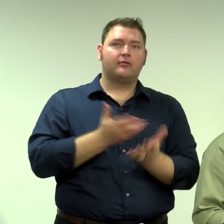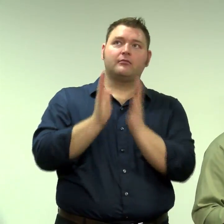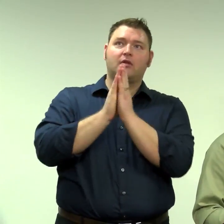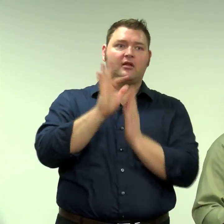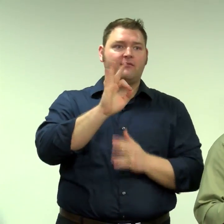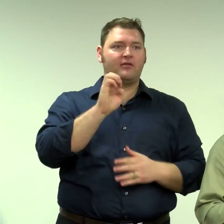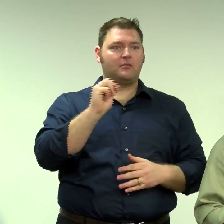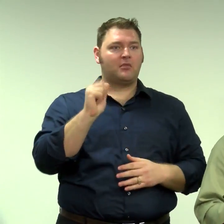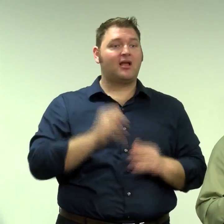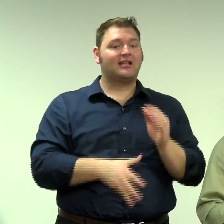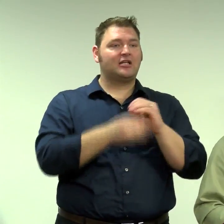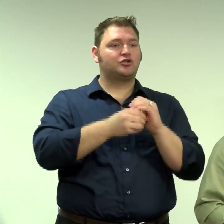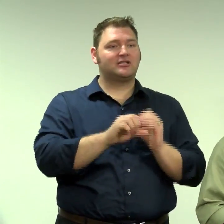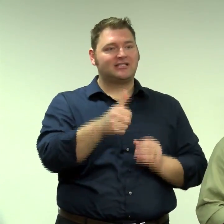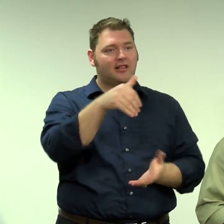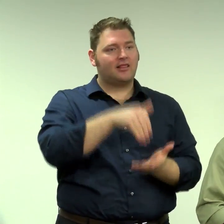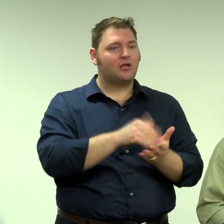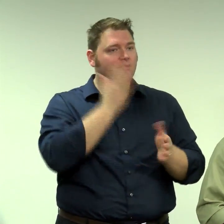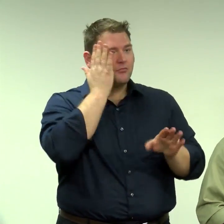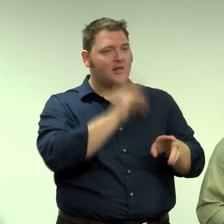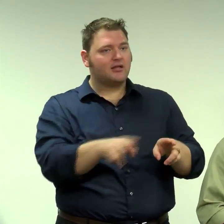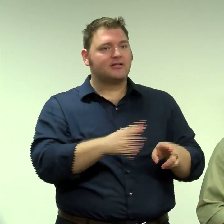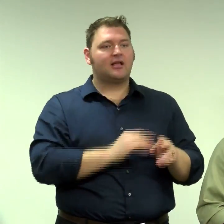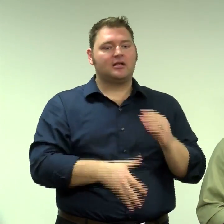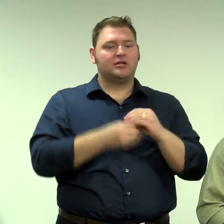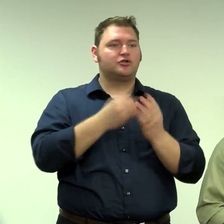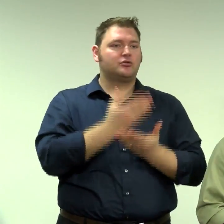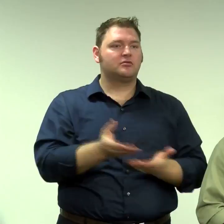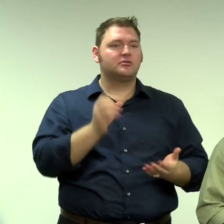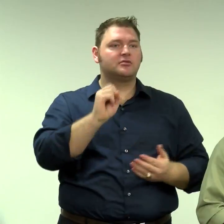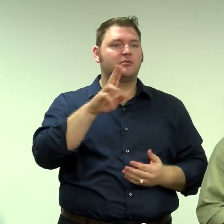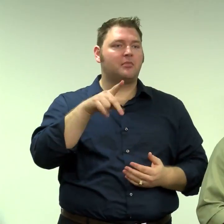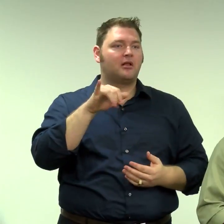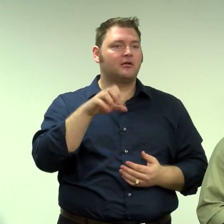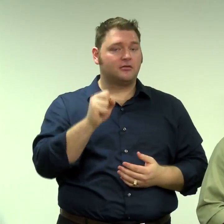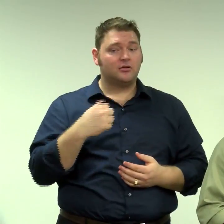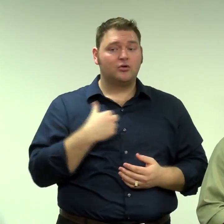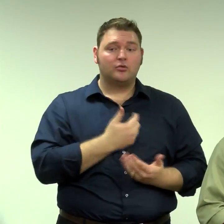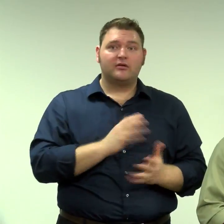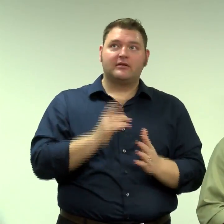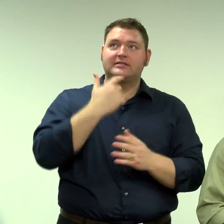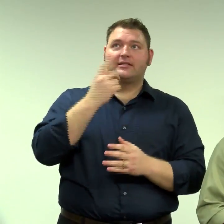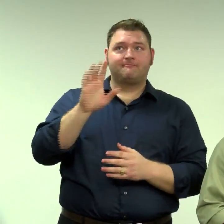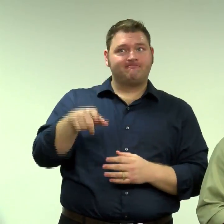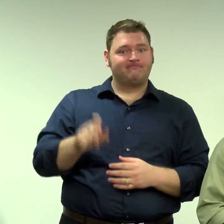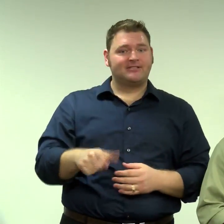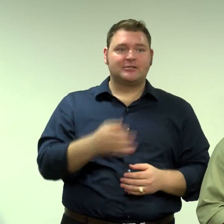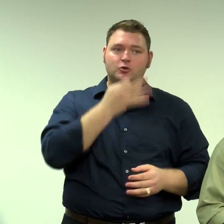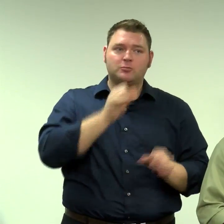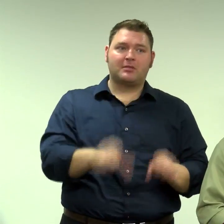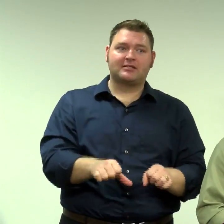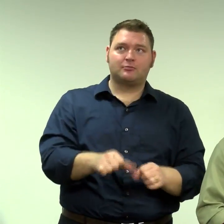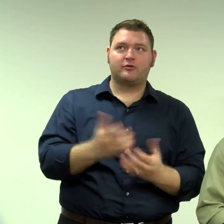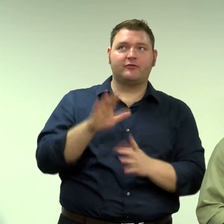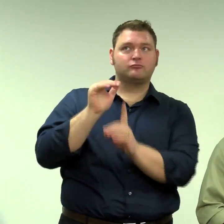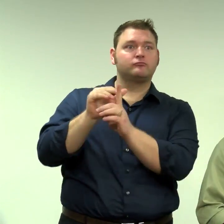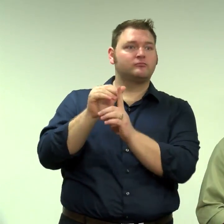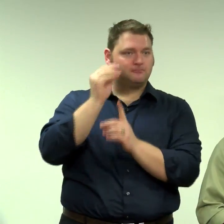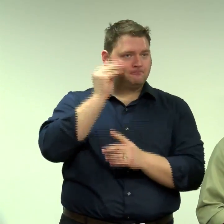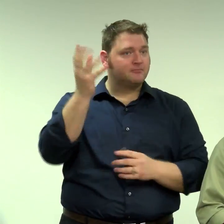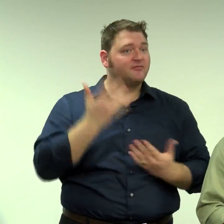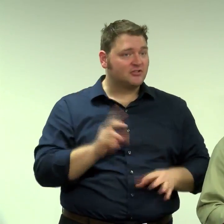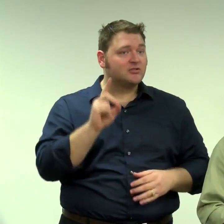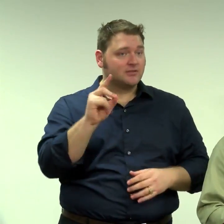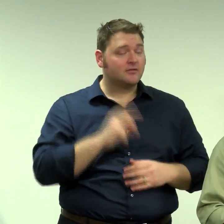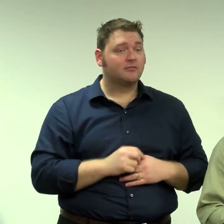additional 10,000 cots and additional supplies. And we have said that we need them to get here as soon as possible. I think the key thing for people